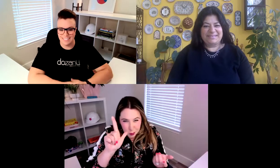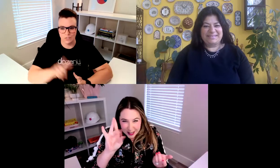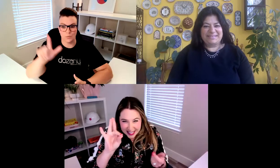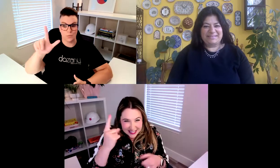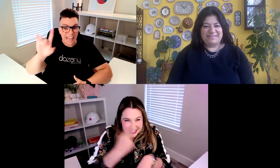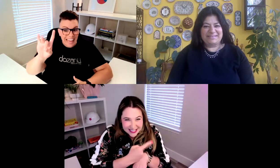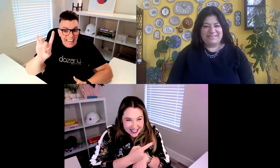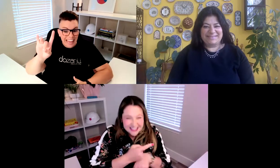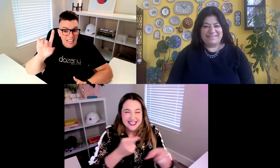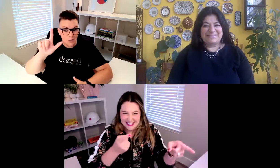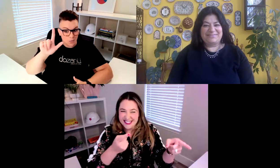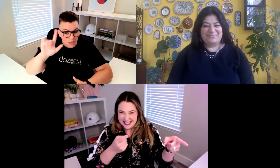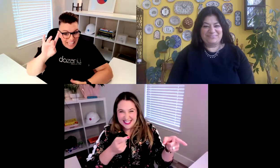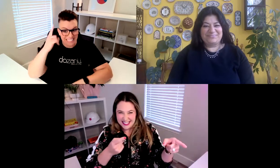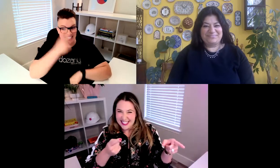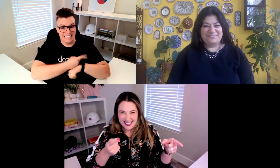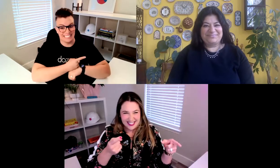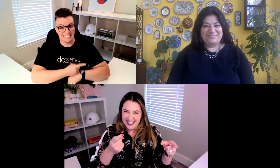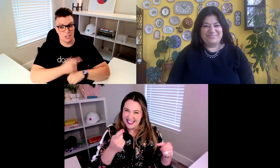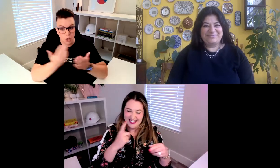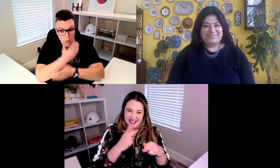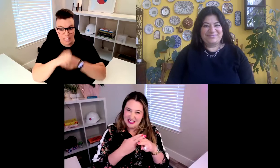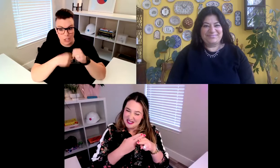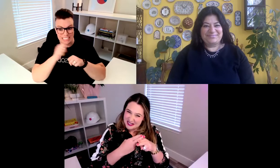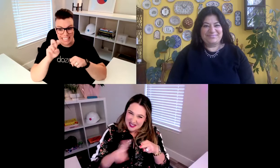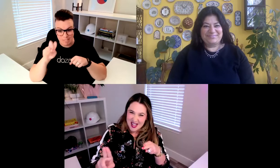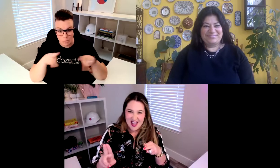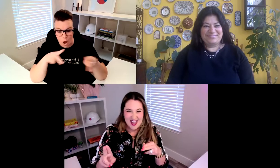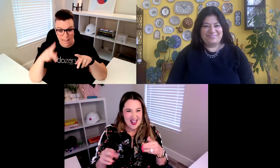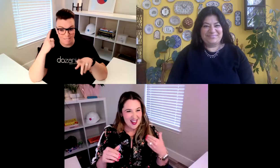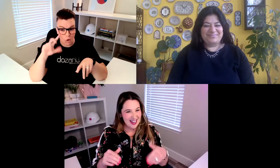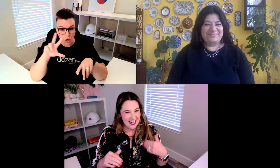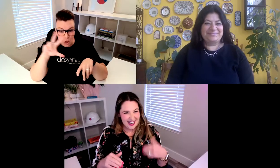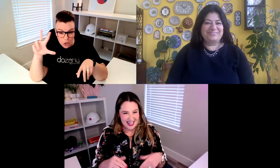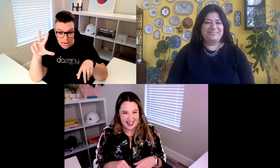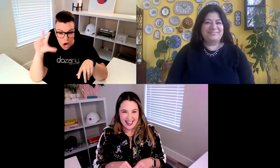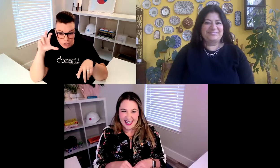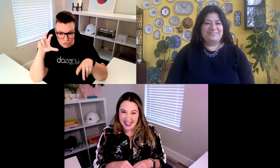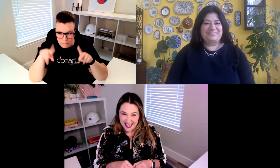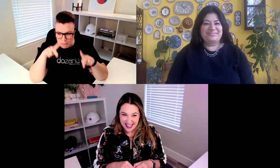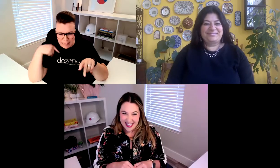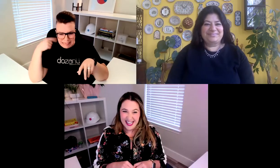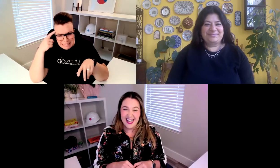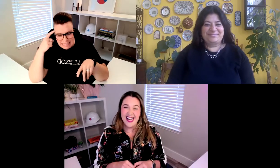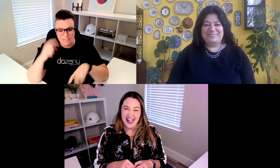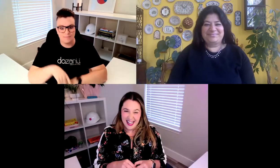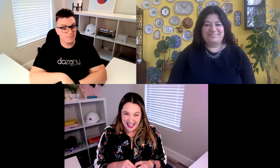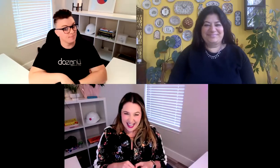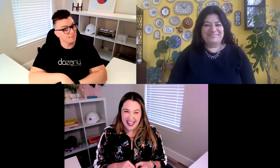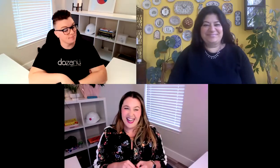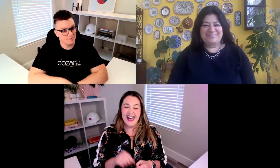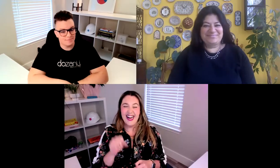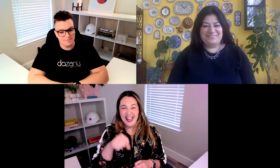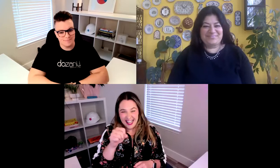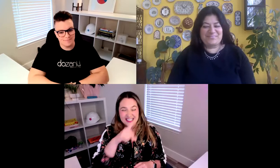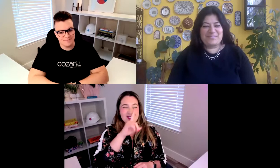okay, it was the first time we were planning to do something. I think it was like 28 days, right, that we were doing a New Year's Eve party. It was for 300